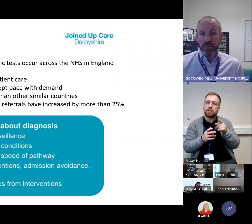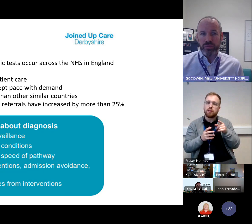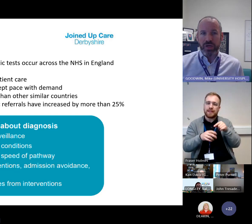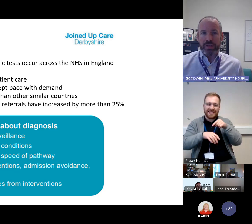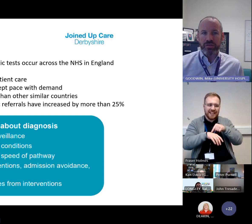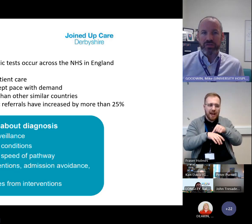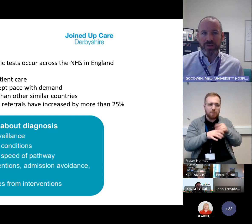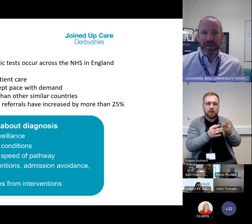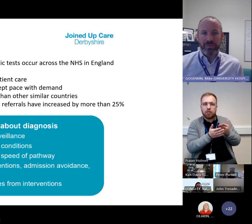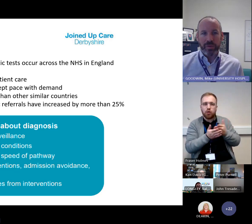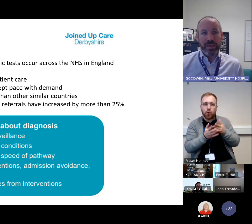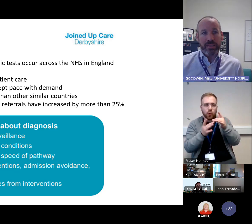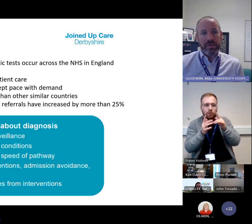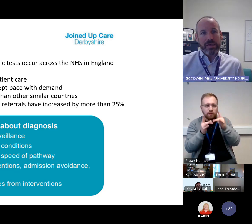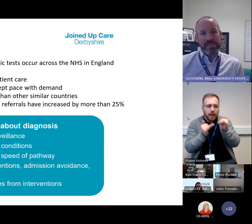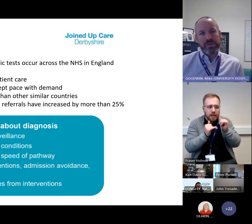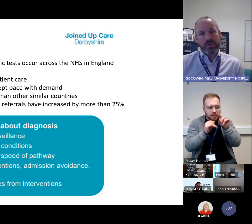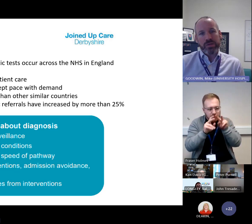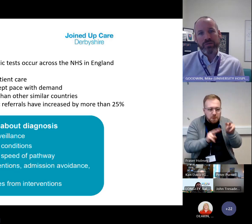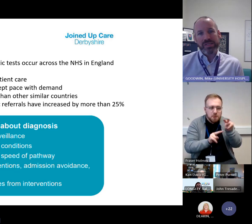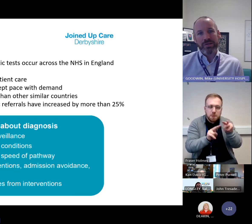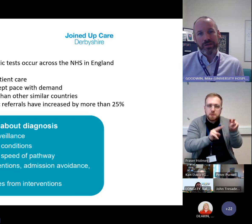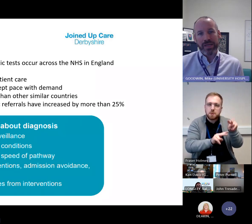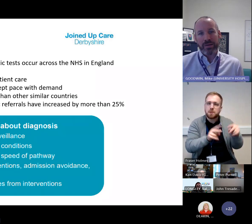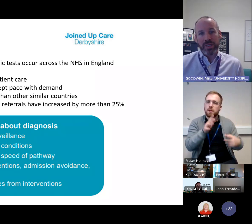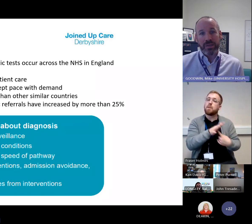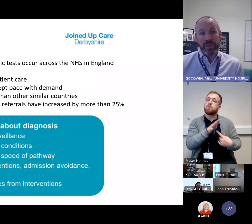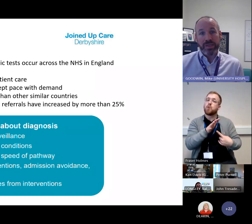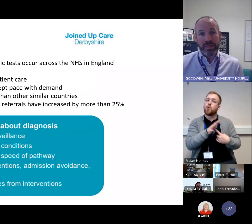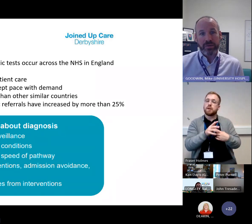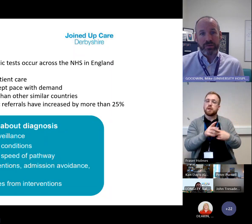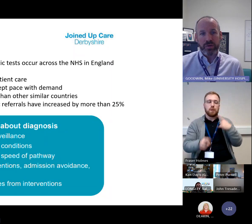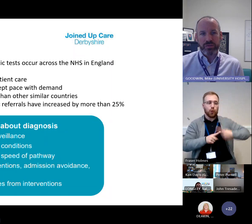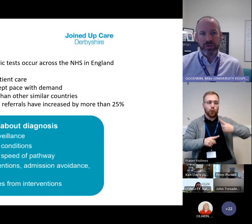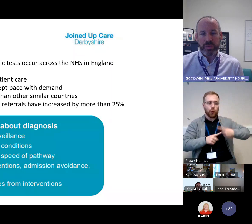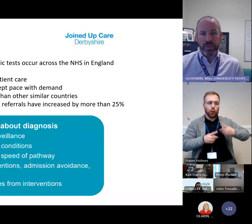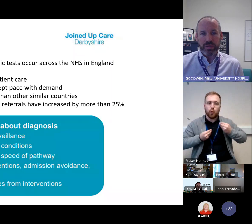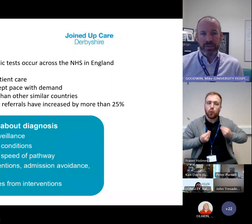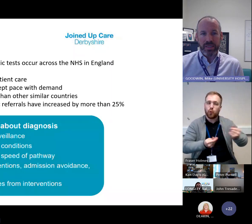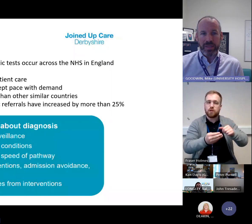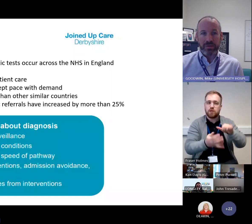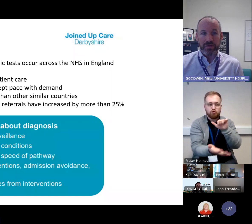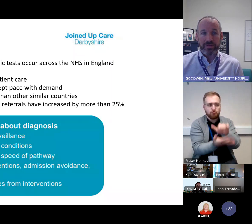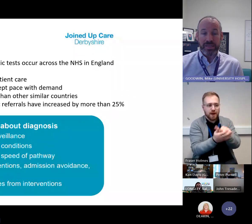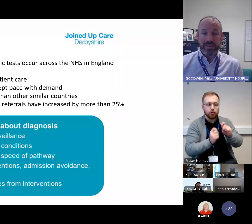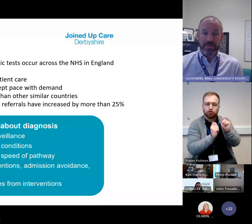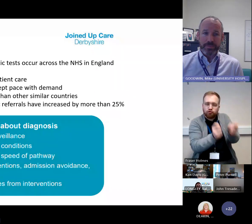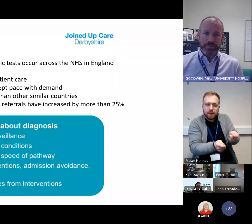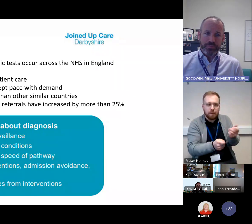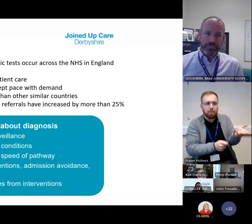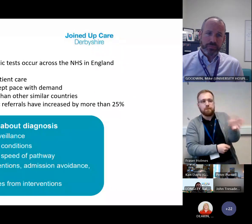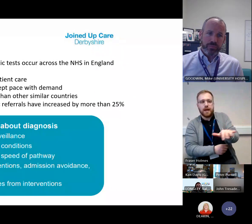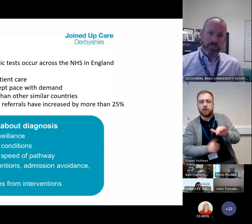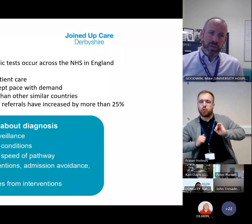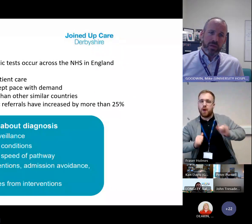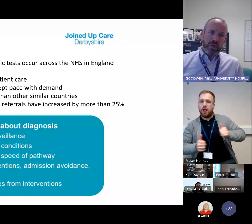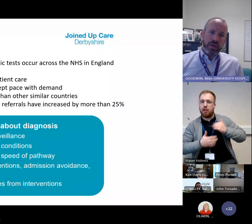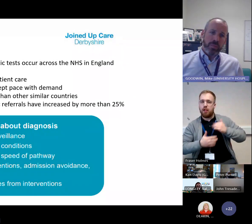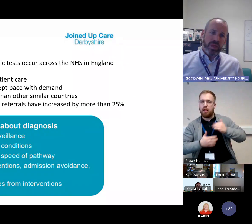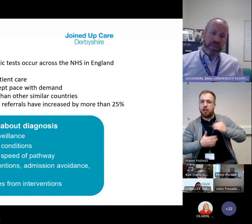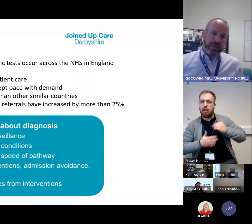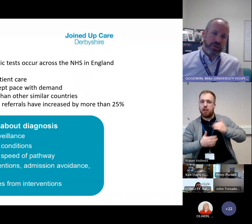get through your diagnostic pathway is absolutely critical in how quickly we can get you the right treatment and get you back on your feet.